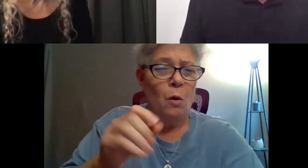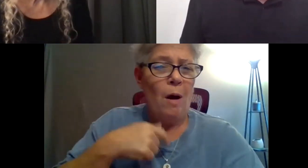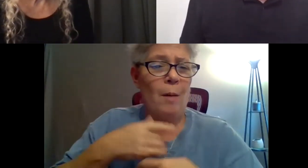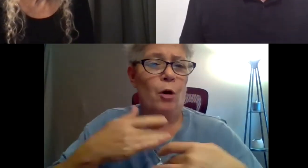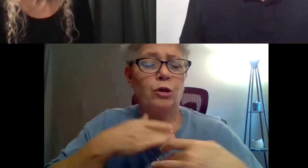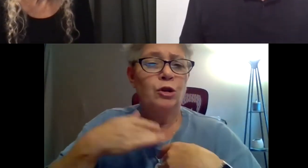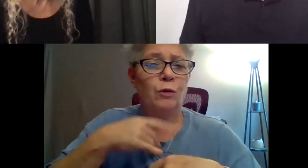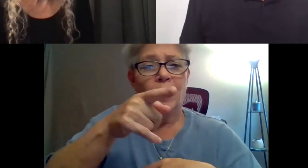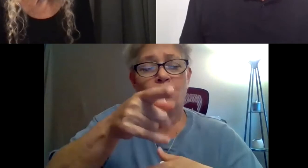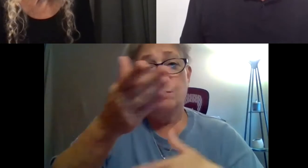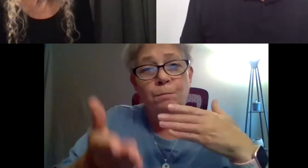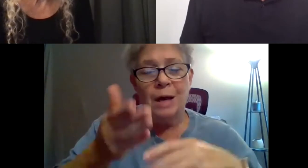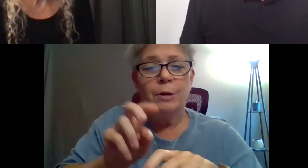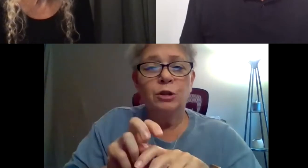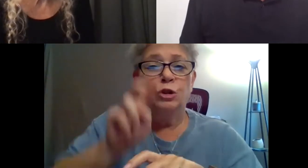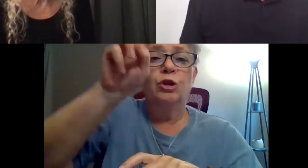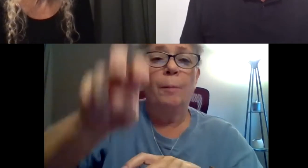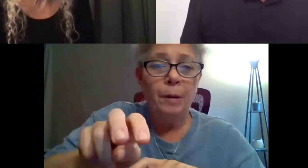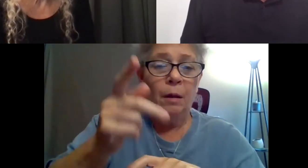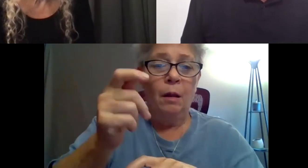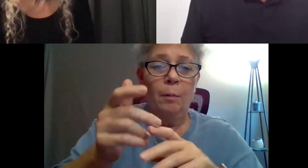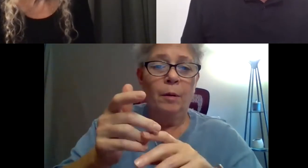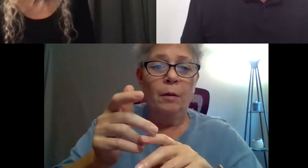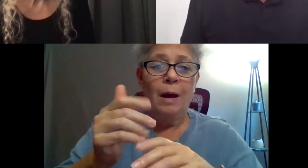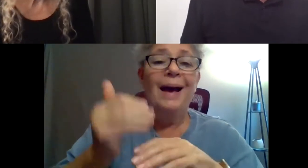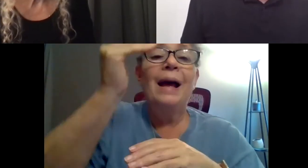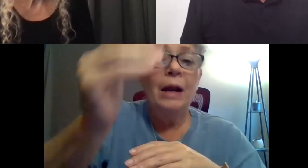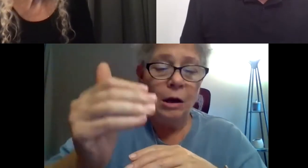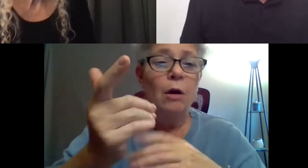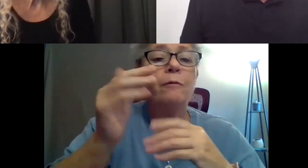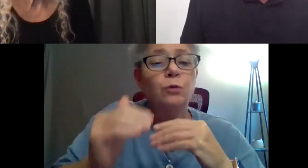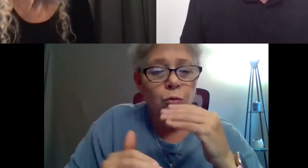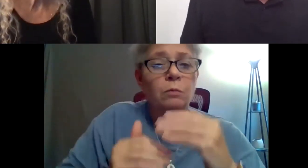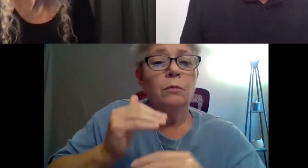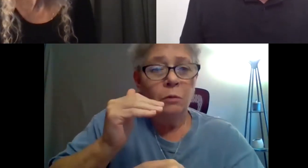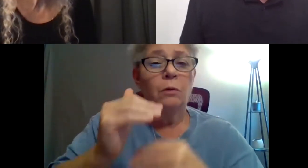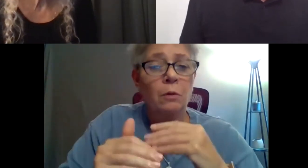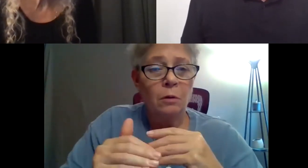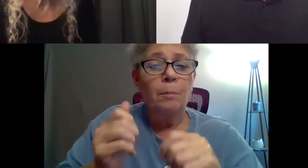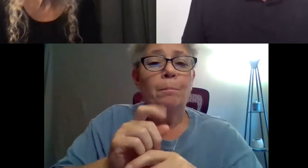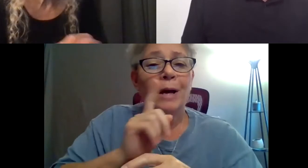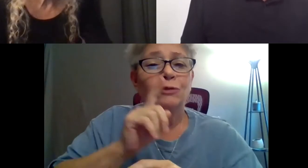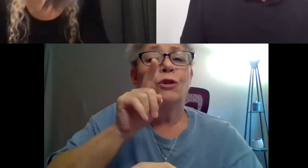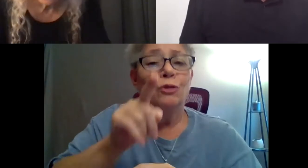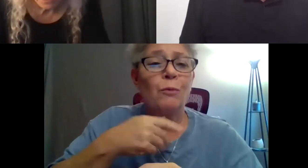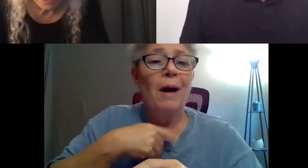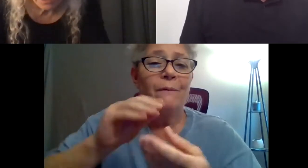and that it wasn't quantitative enough. So I'm thinking we're jumping a little bit ahead.